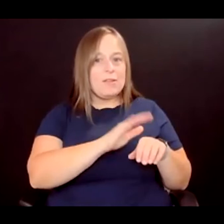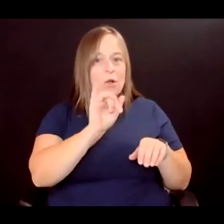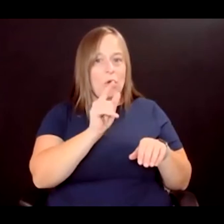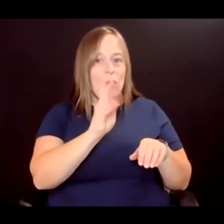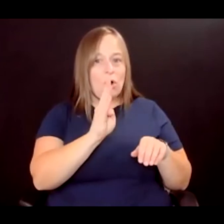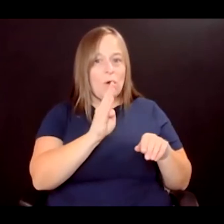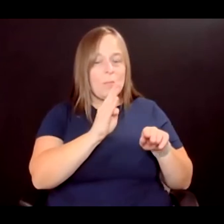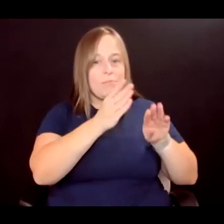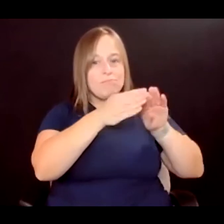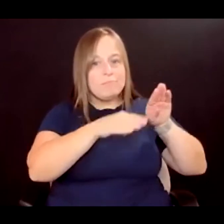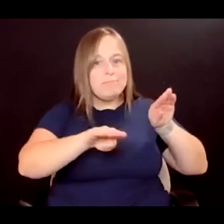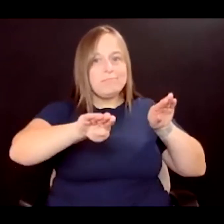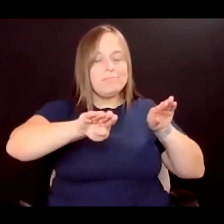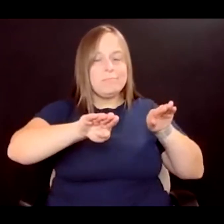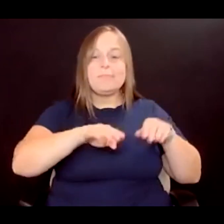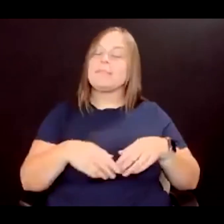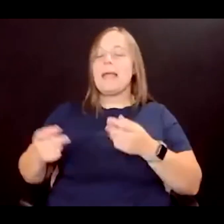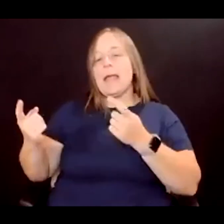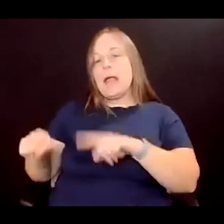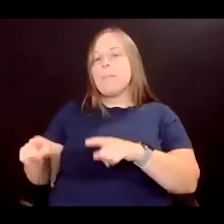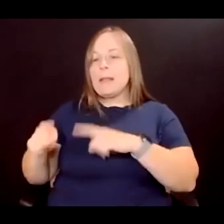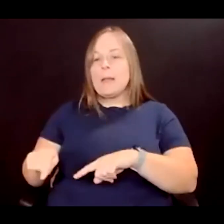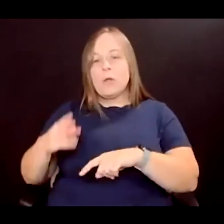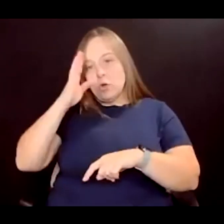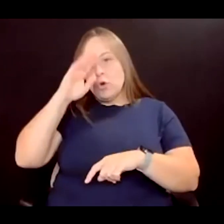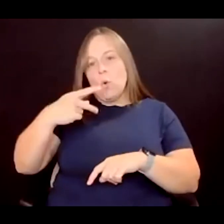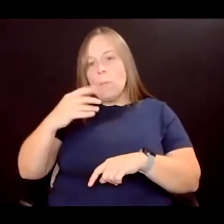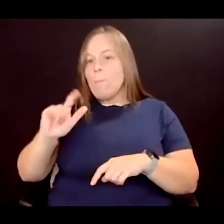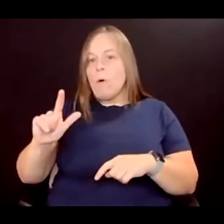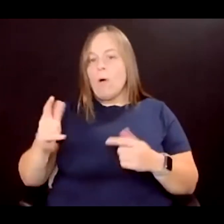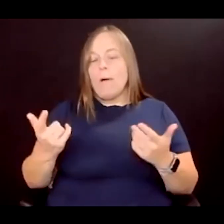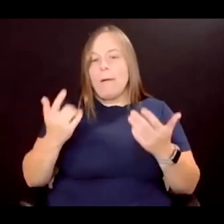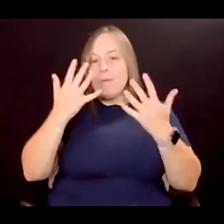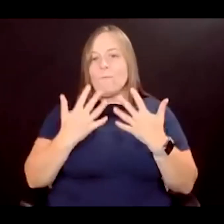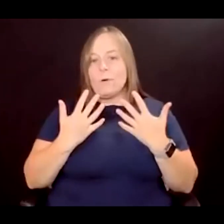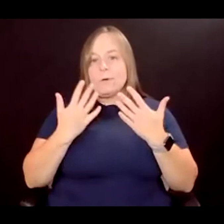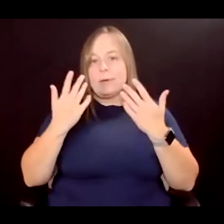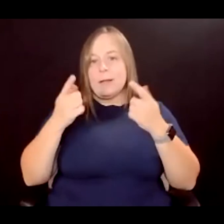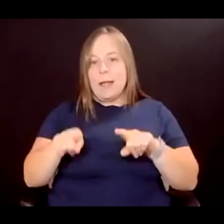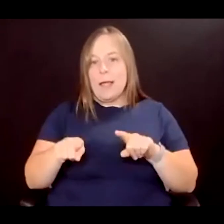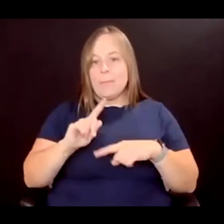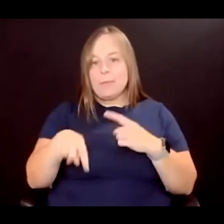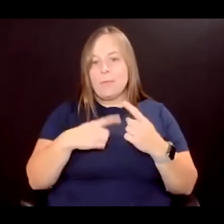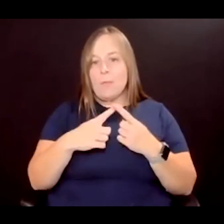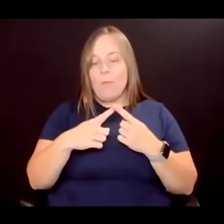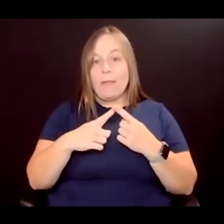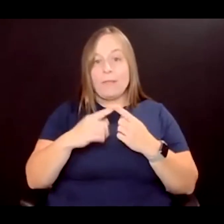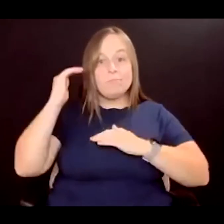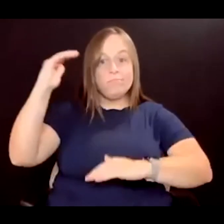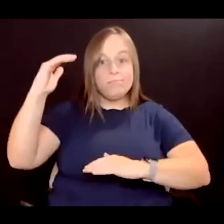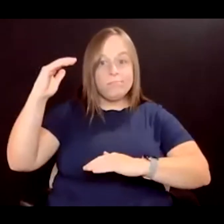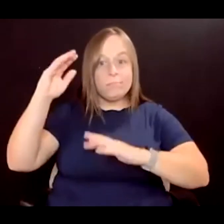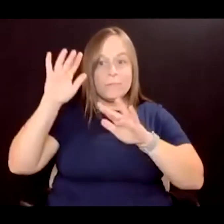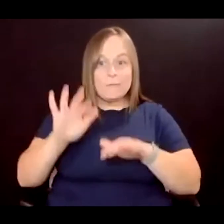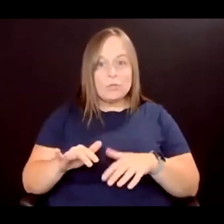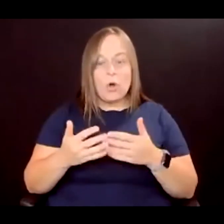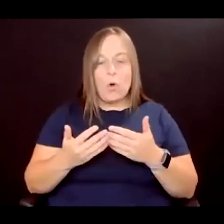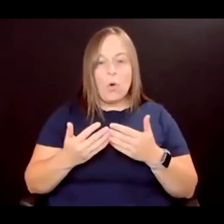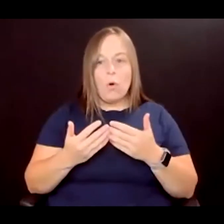correctly. I hope that answers your question fully. I'm going to go to the chat in case something else was brought up, so forgive me on that.